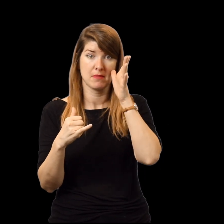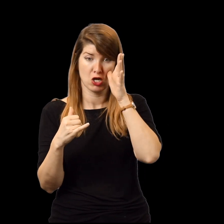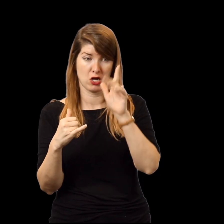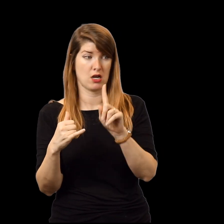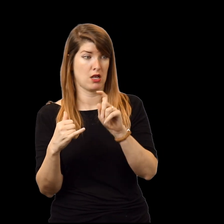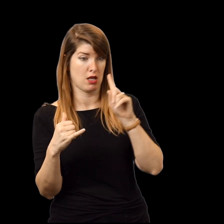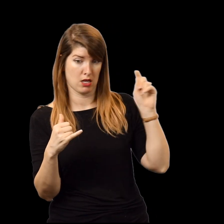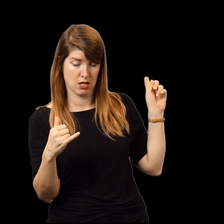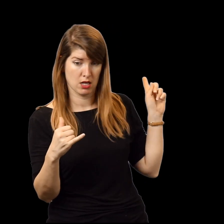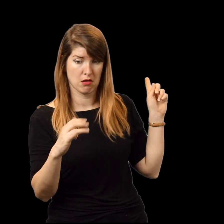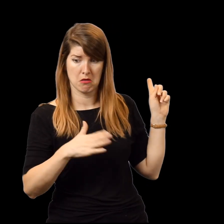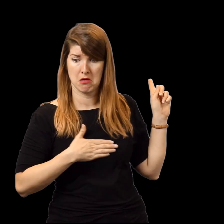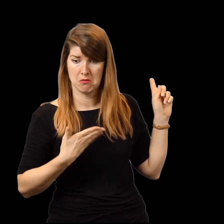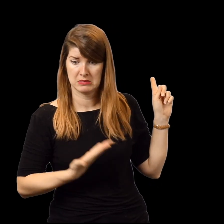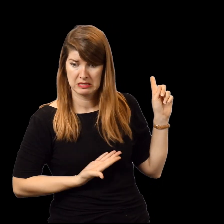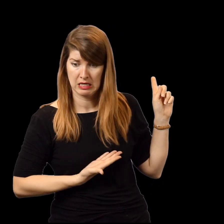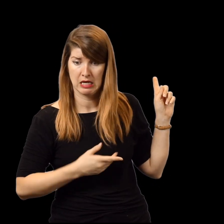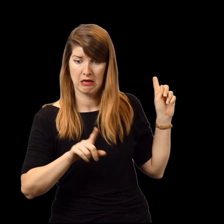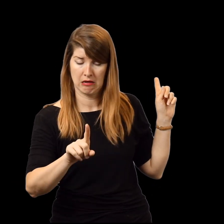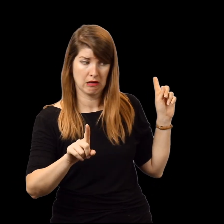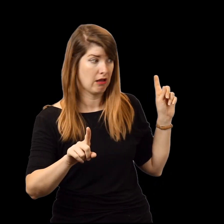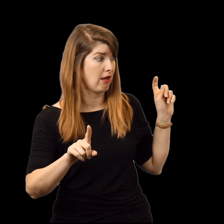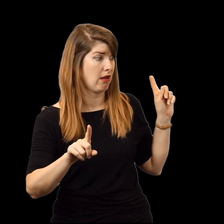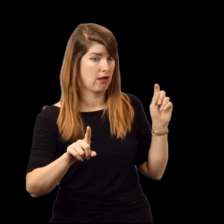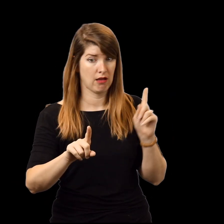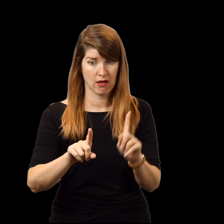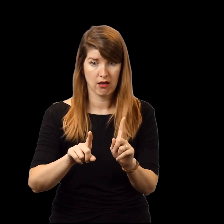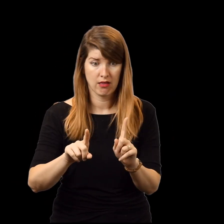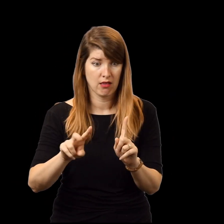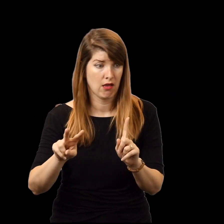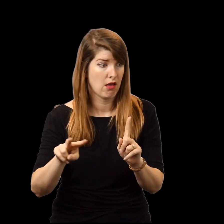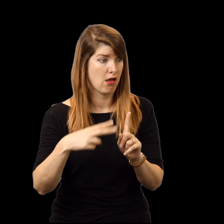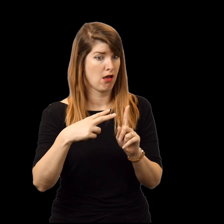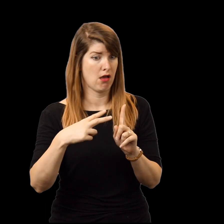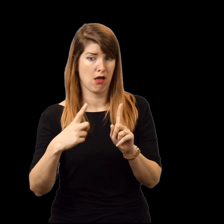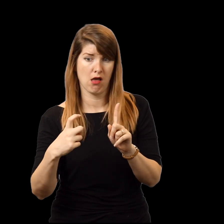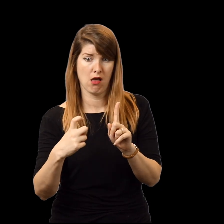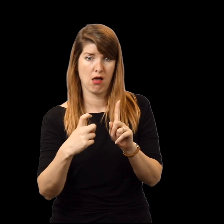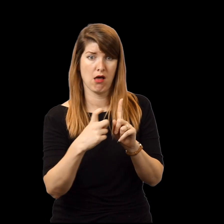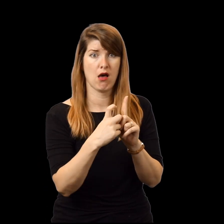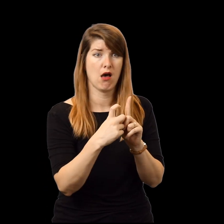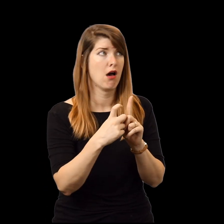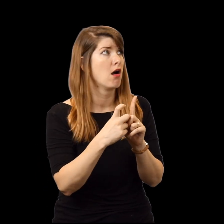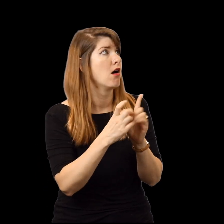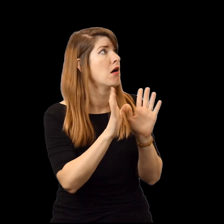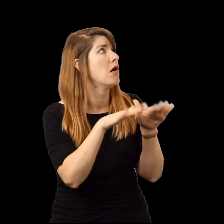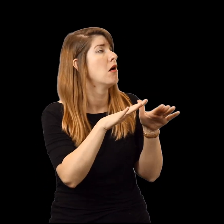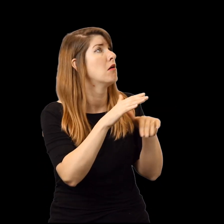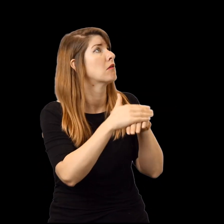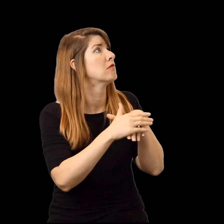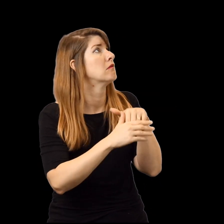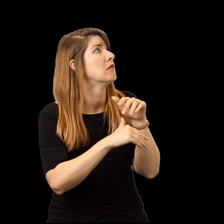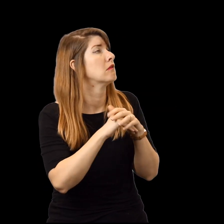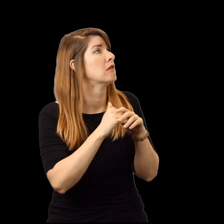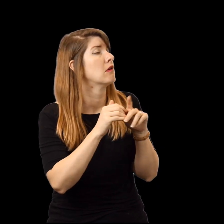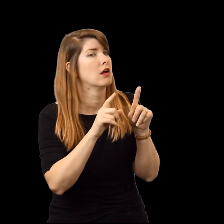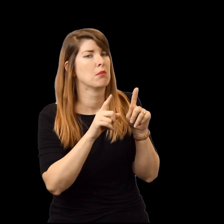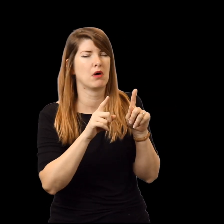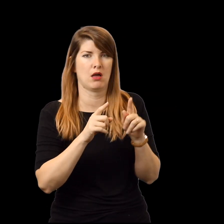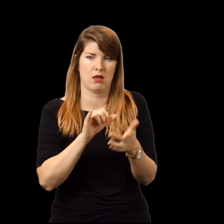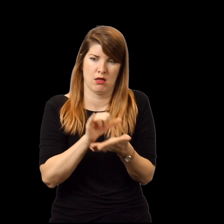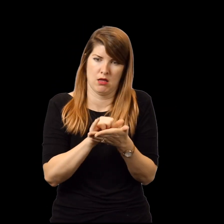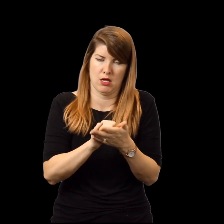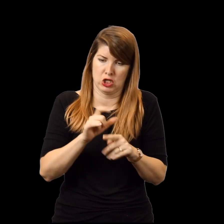gets upset, parent comes back, and the child then would go to the parent for comfort, and they